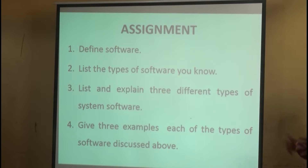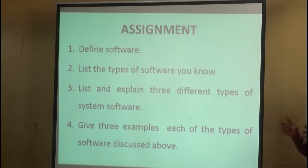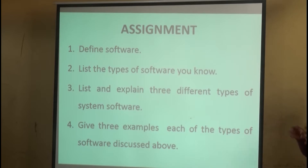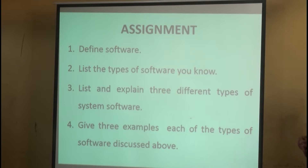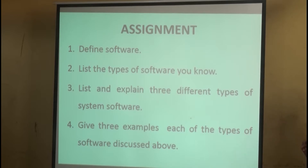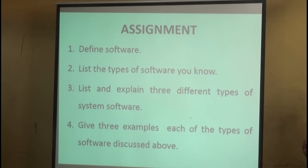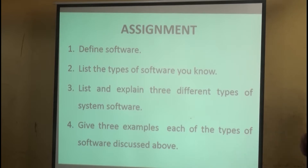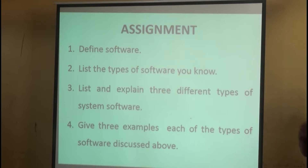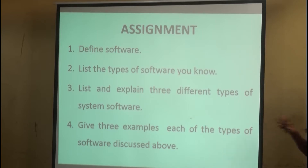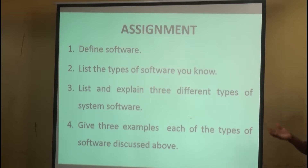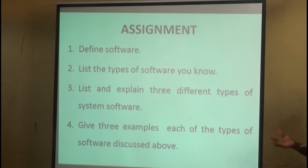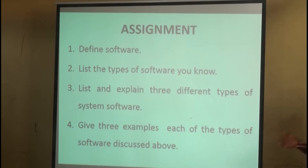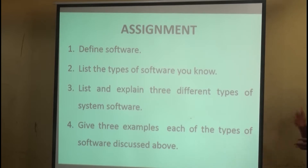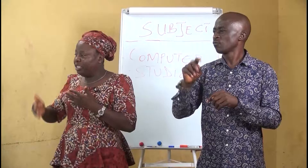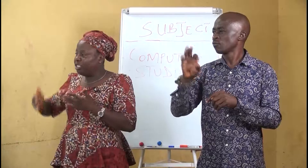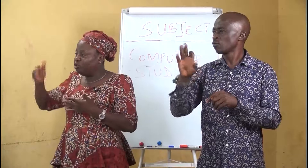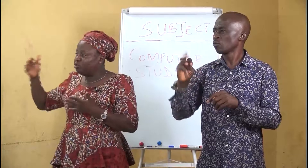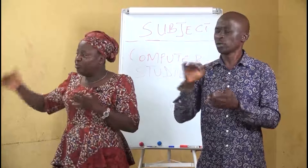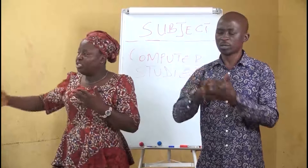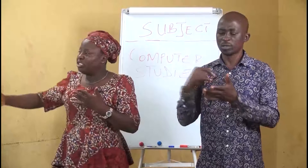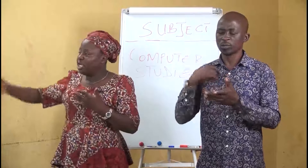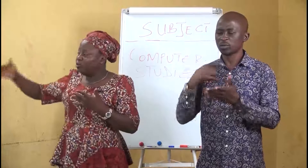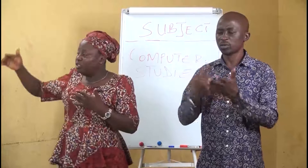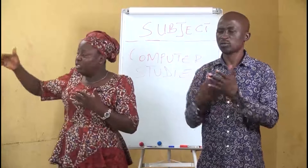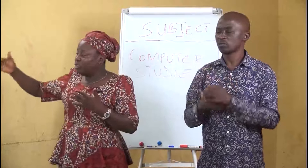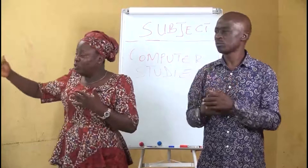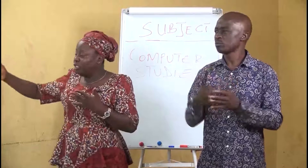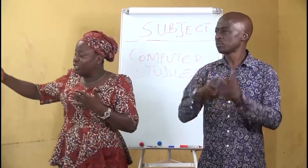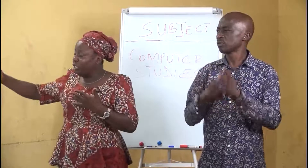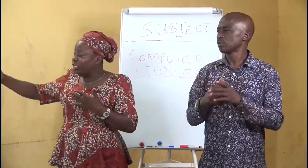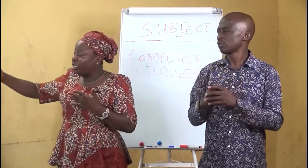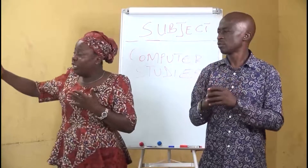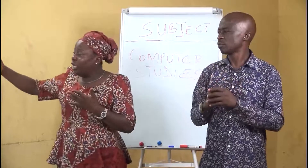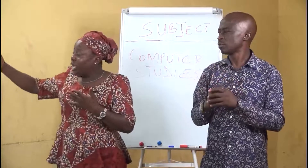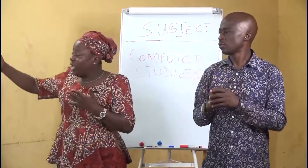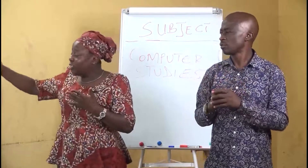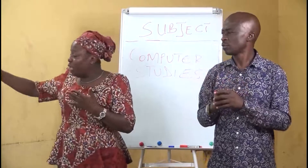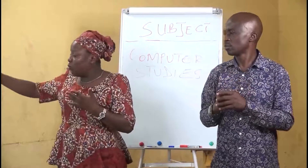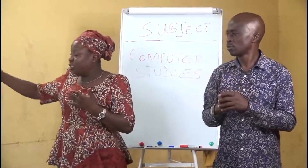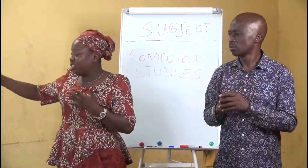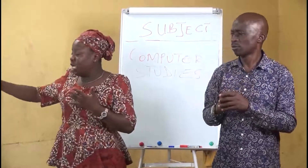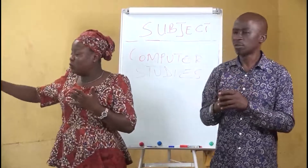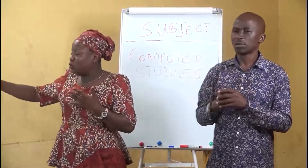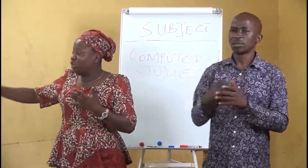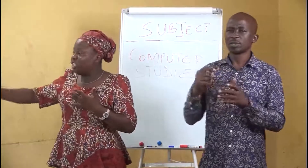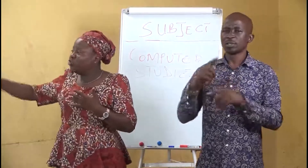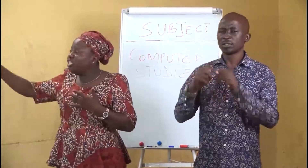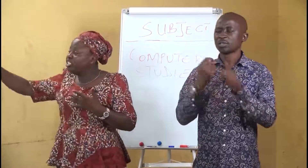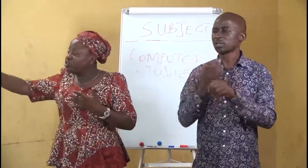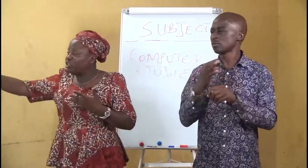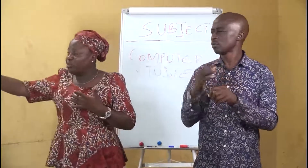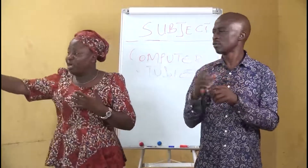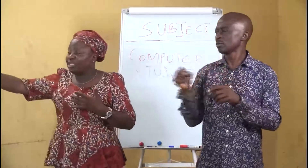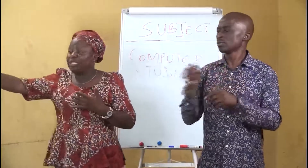software discussed above. Meaning, from the system, the type of system software you